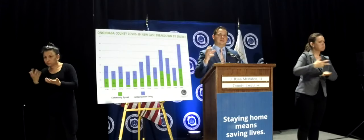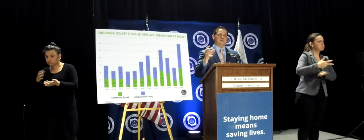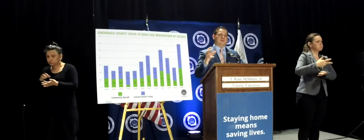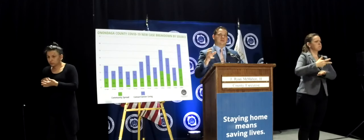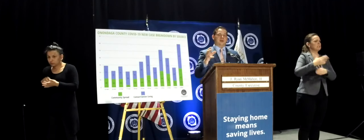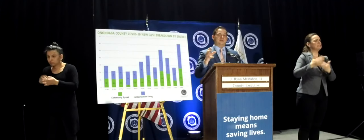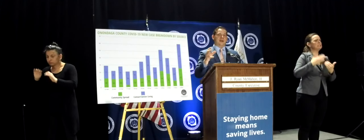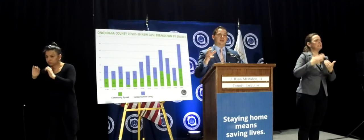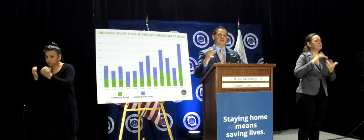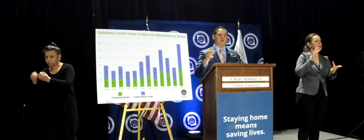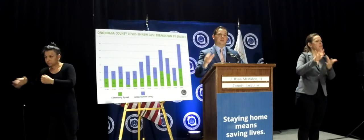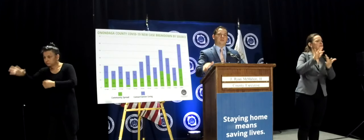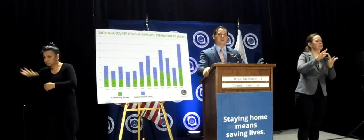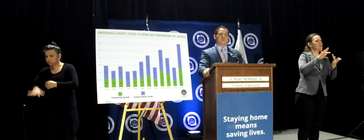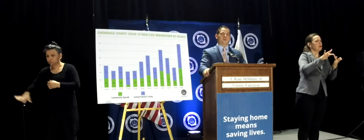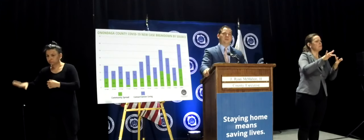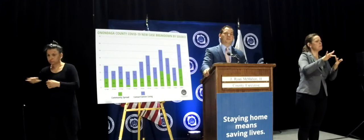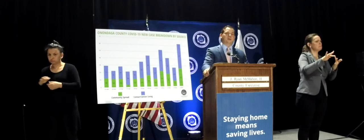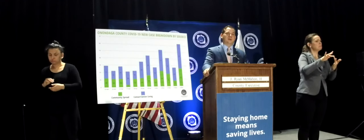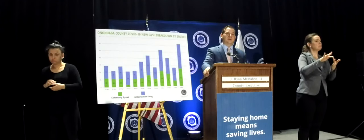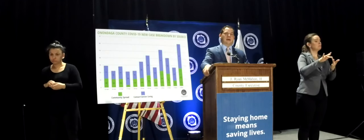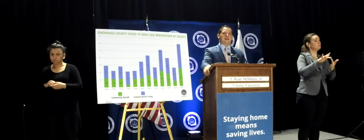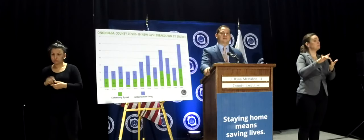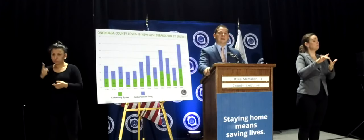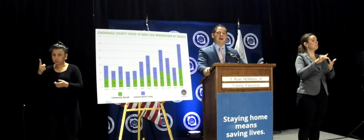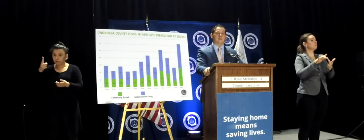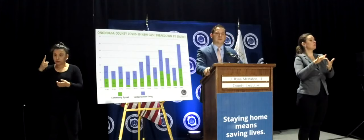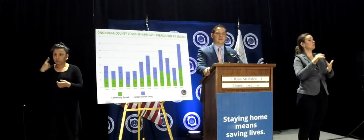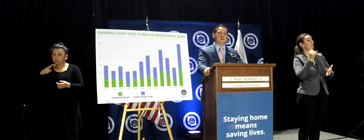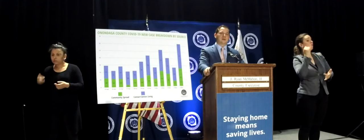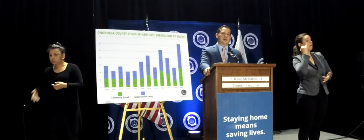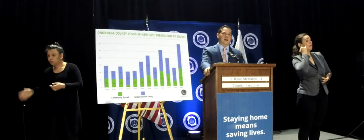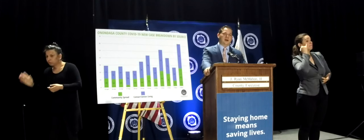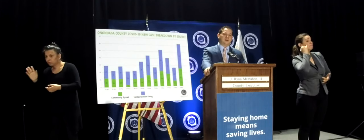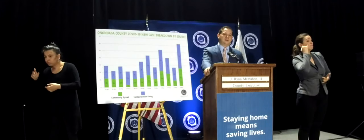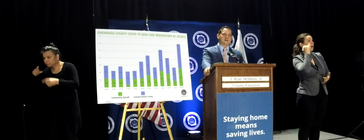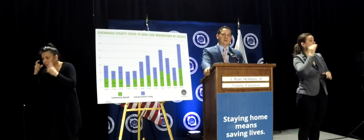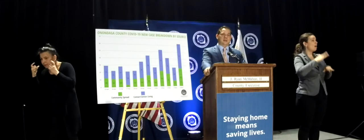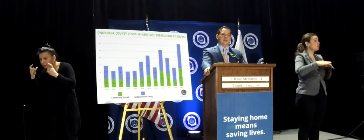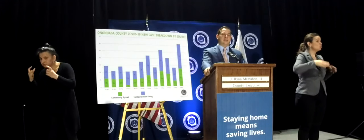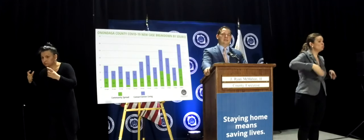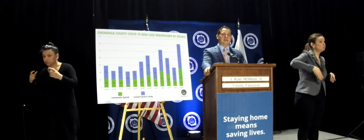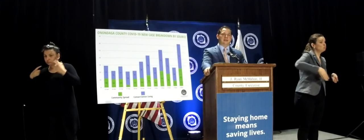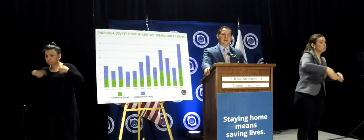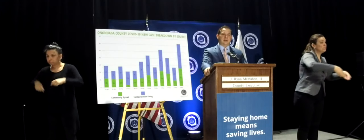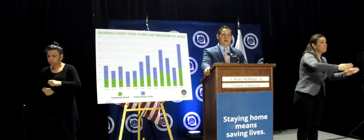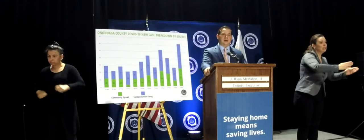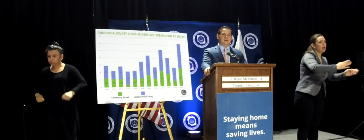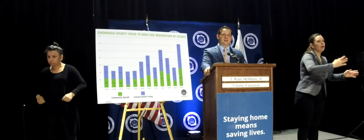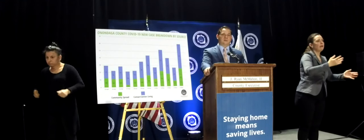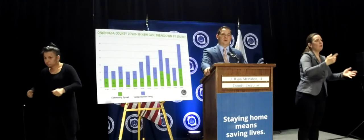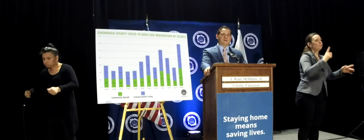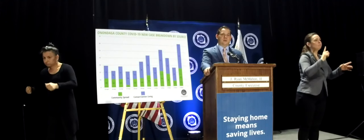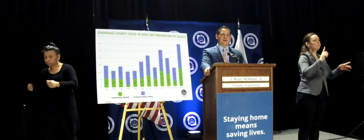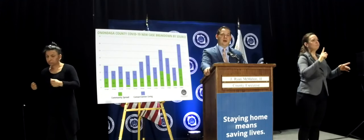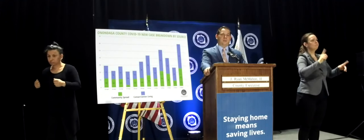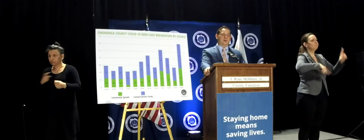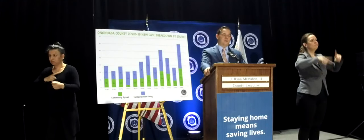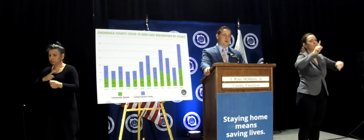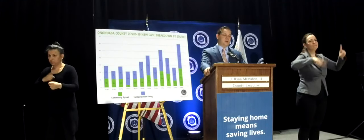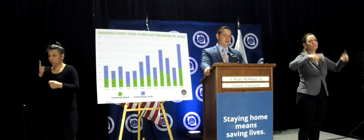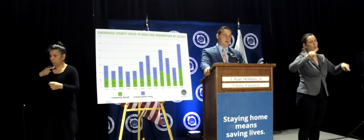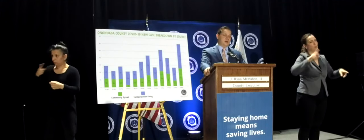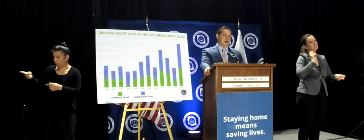that the strange van showing up with people in PPE and masks and gowns. This isn't like E.T. These are folks coming to